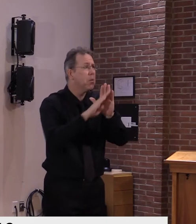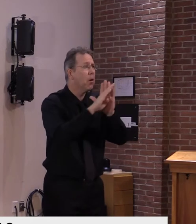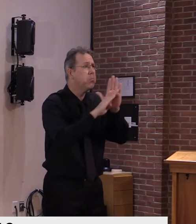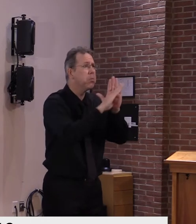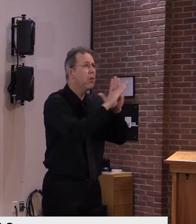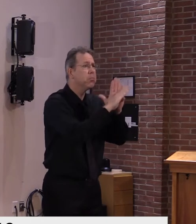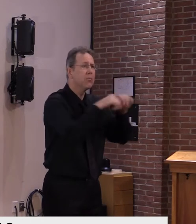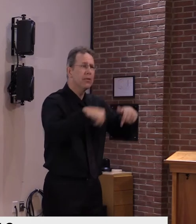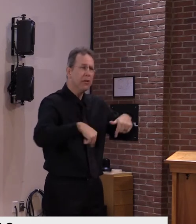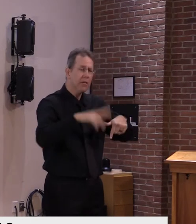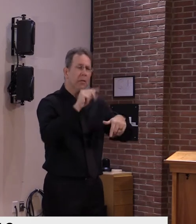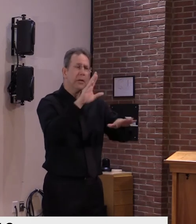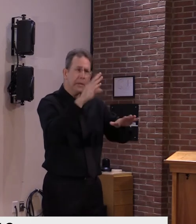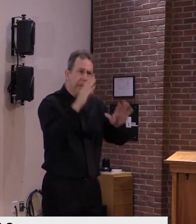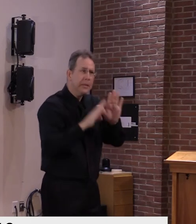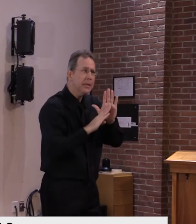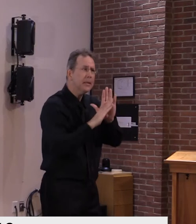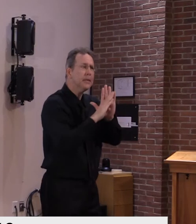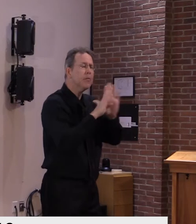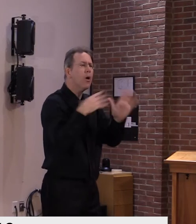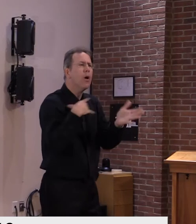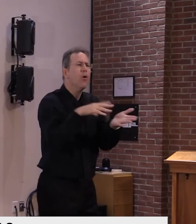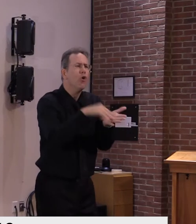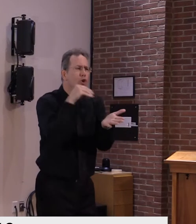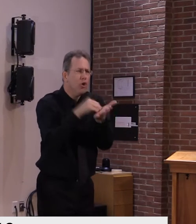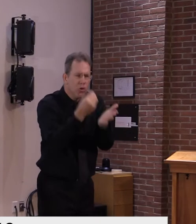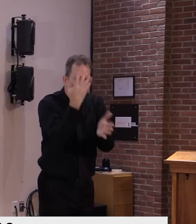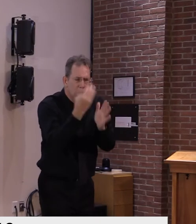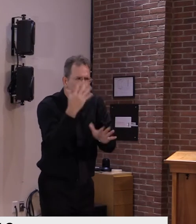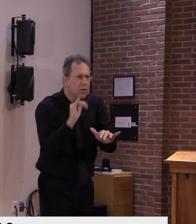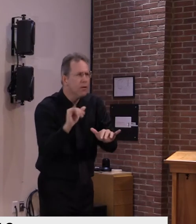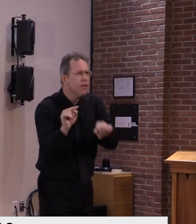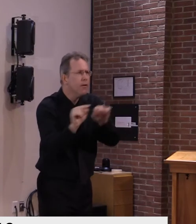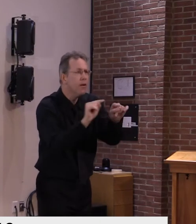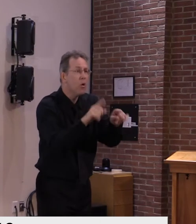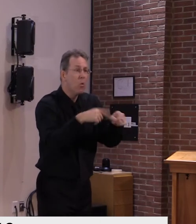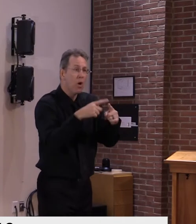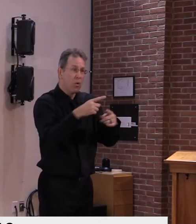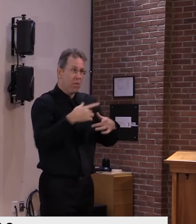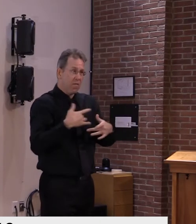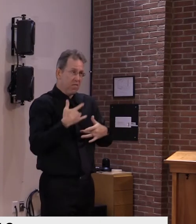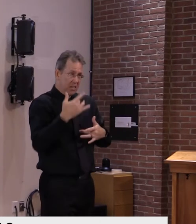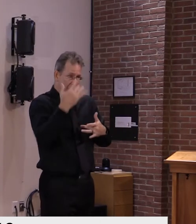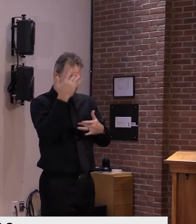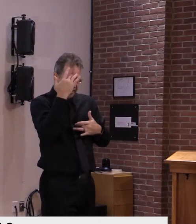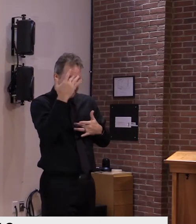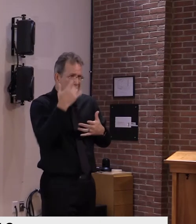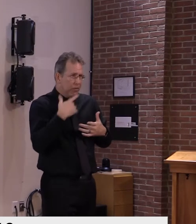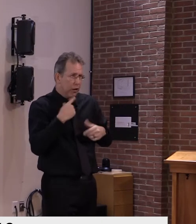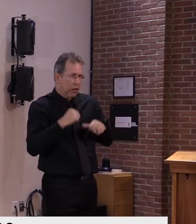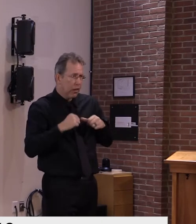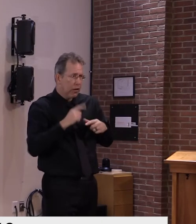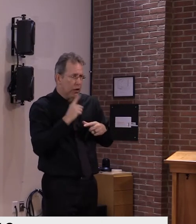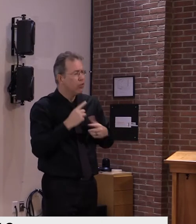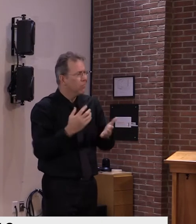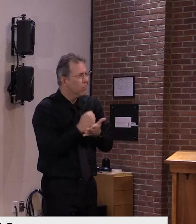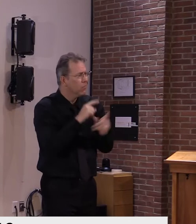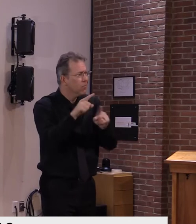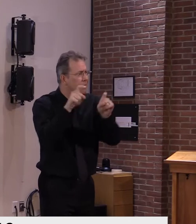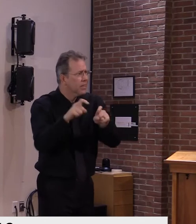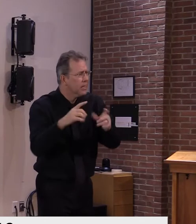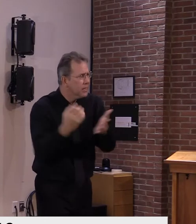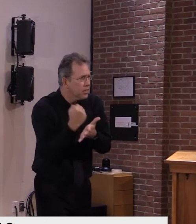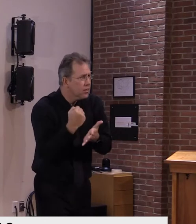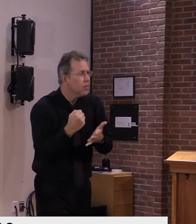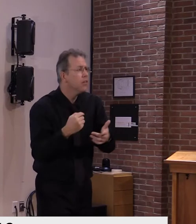just learning about the people who feel ill and went to get a test because they felt ill. We're learning about people who went to get a